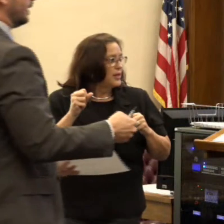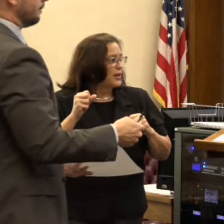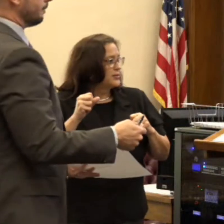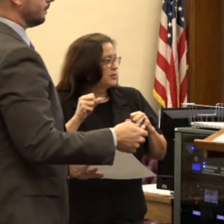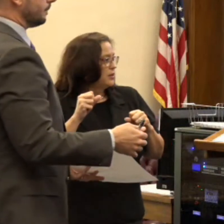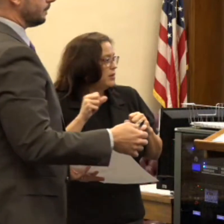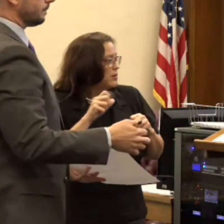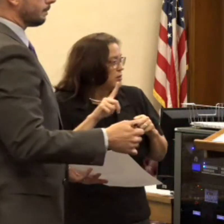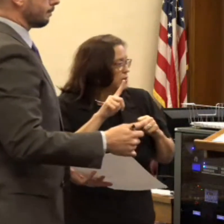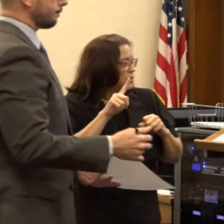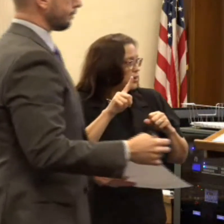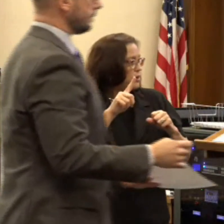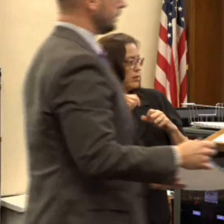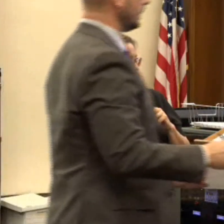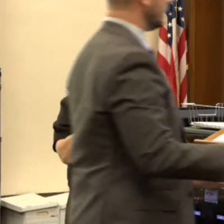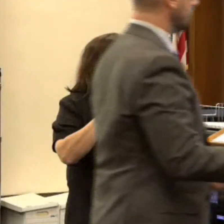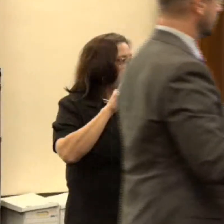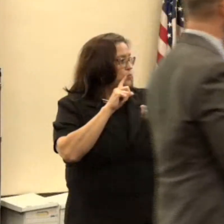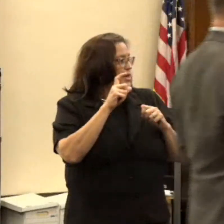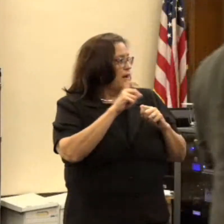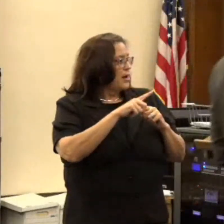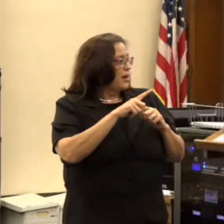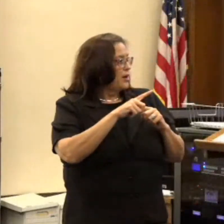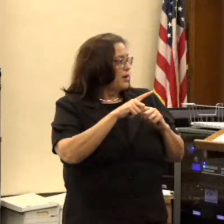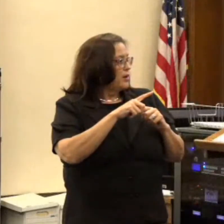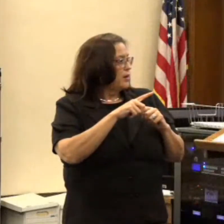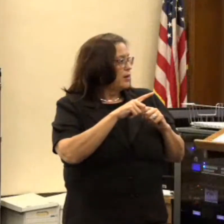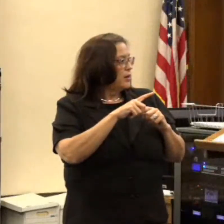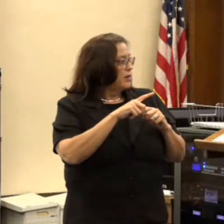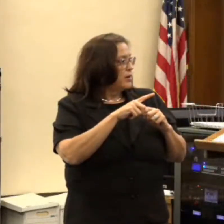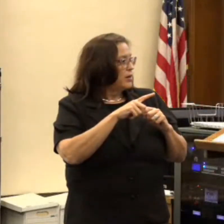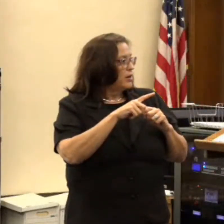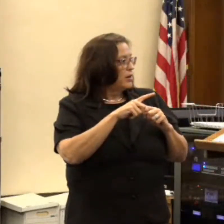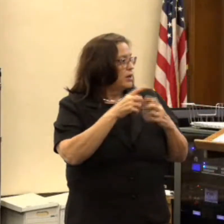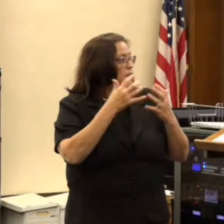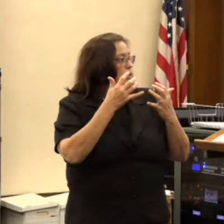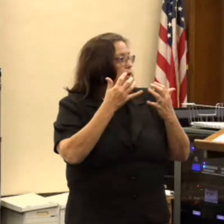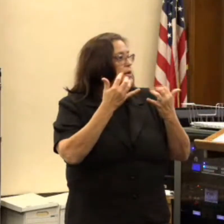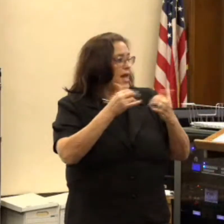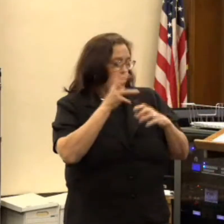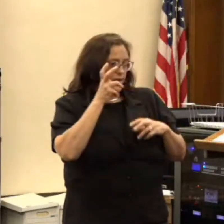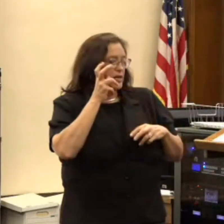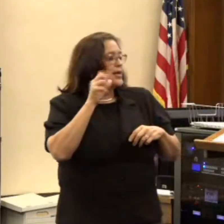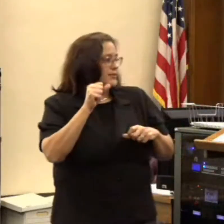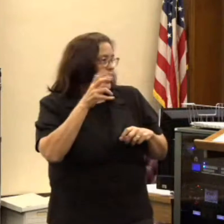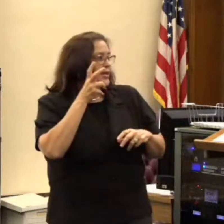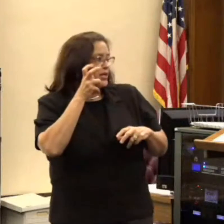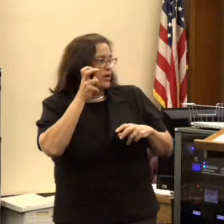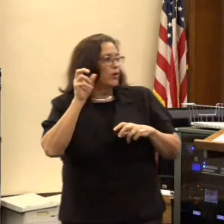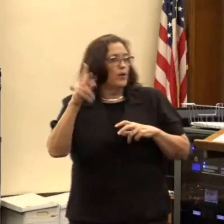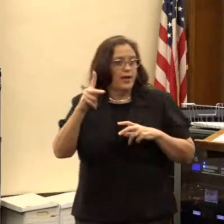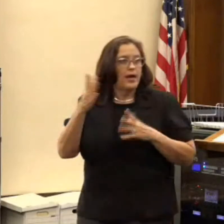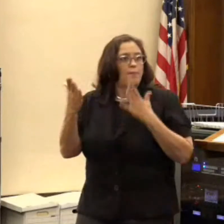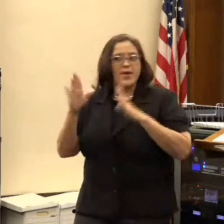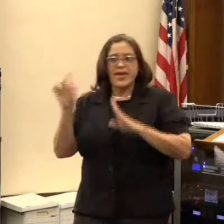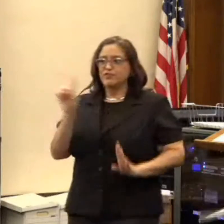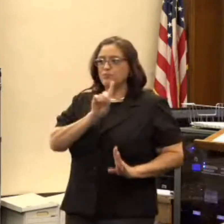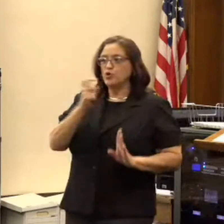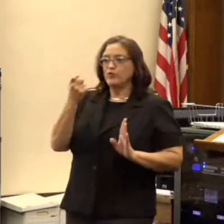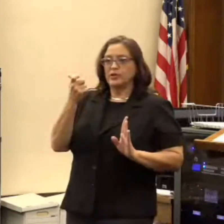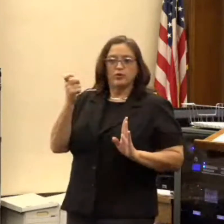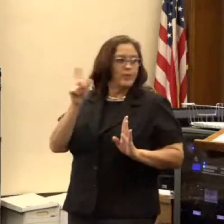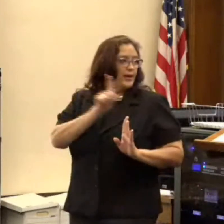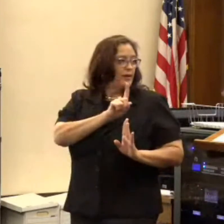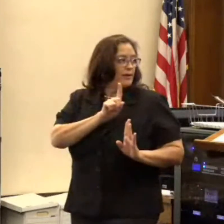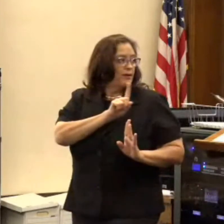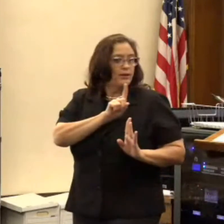Yes. Yes. Okay, can you hear me okay? Now I can, yes, I can hear okay. I may have to